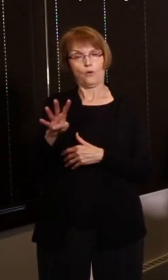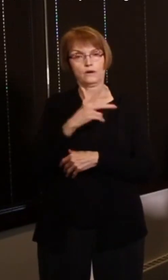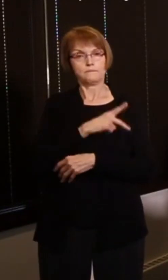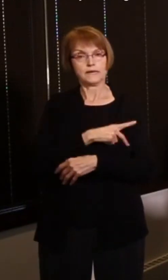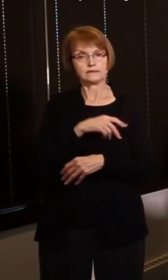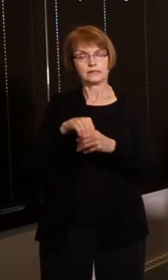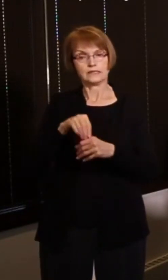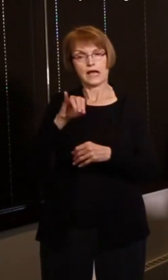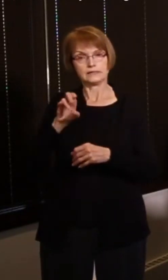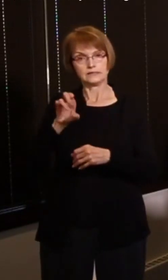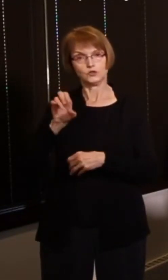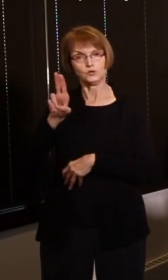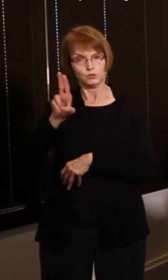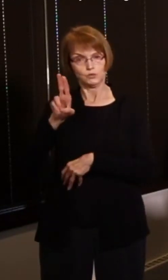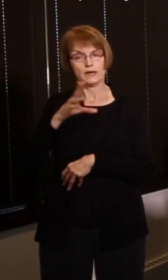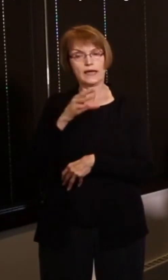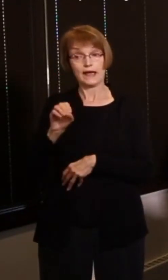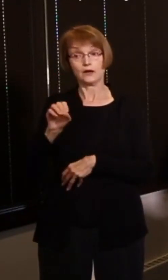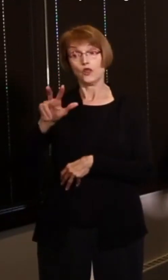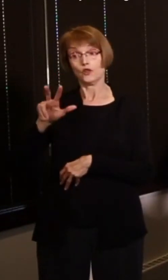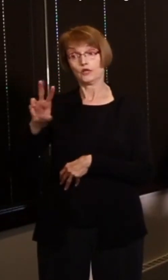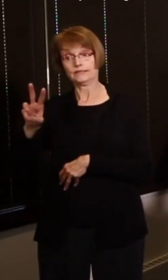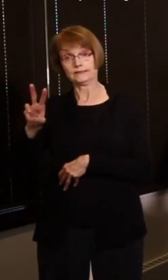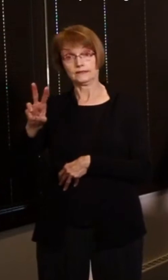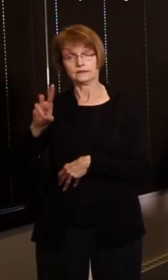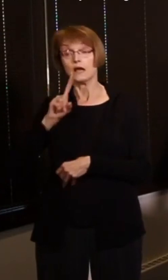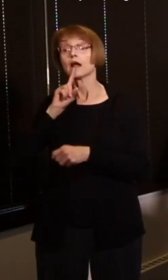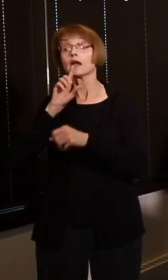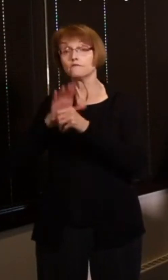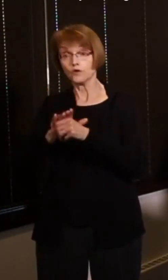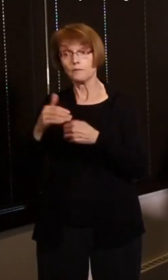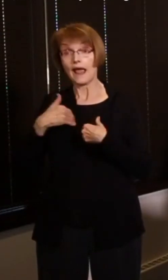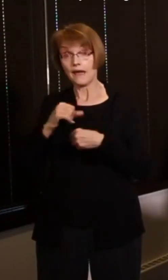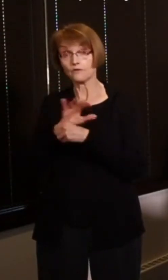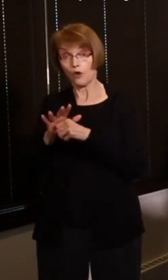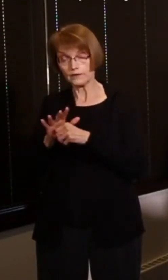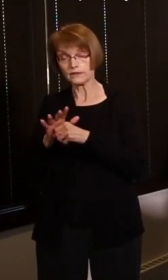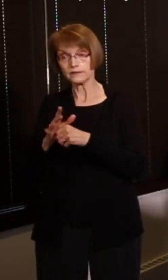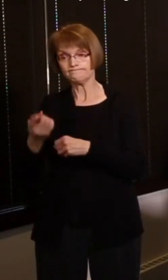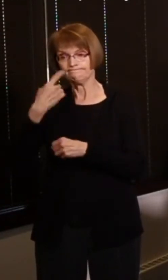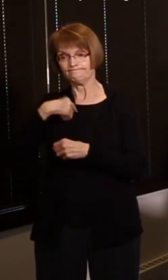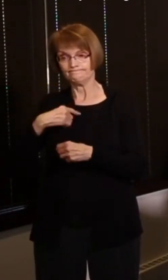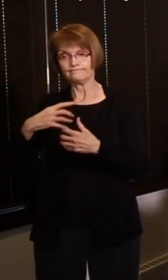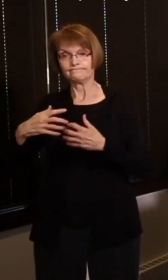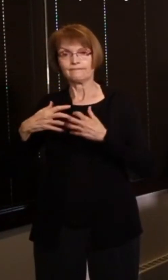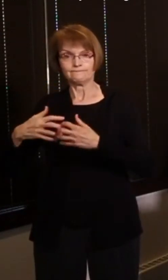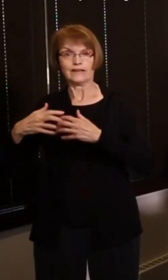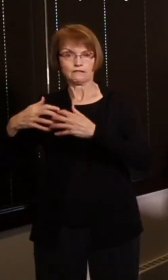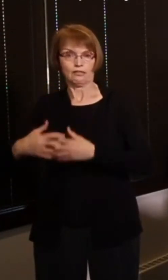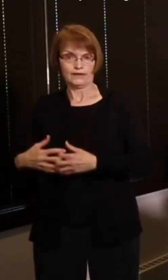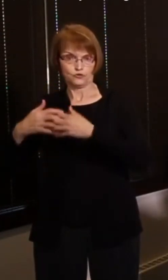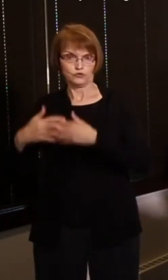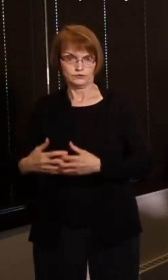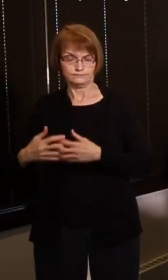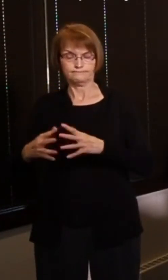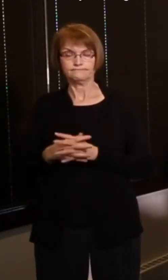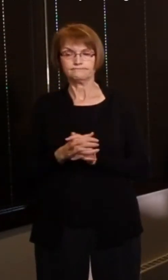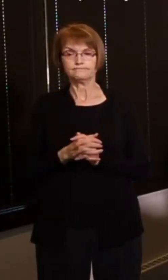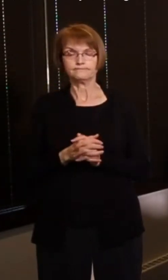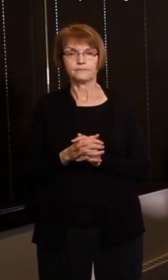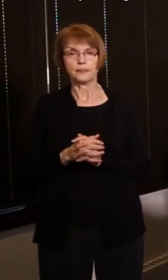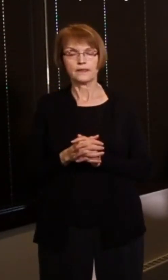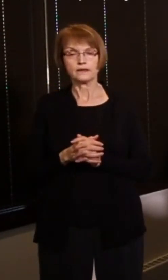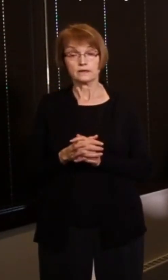in the intensive care units, and we have 36 confirmed COVID patients on ventilators today. Looking